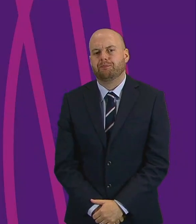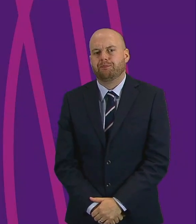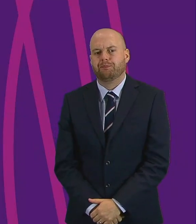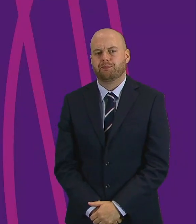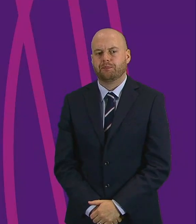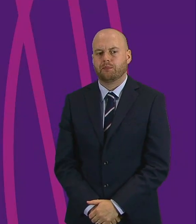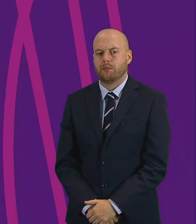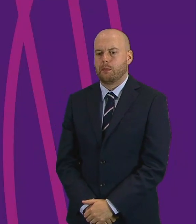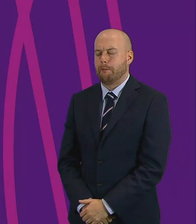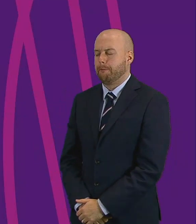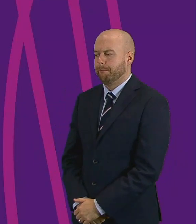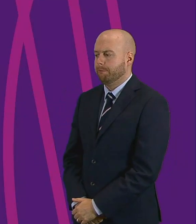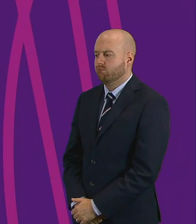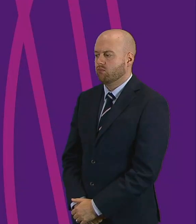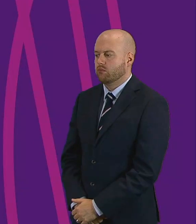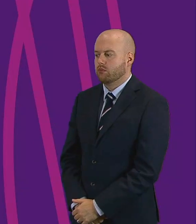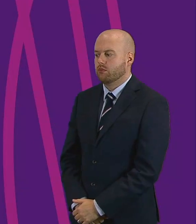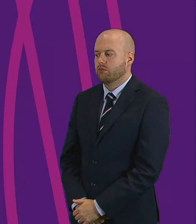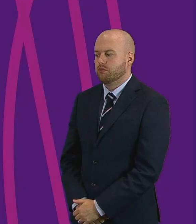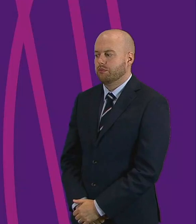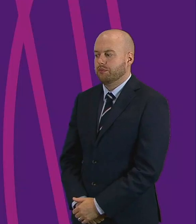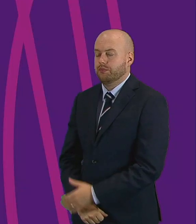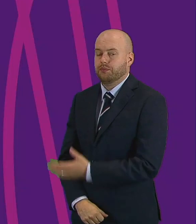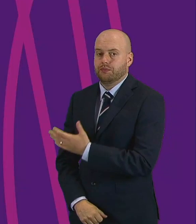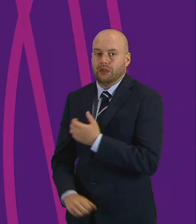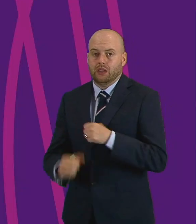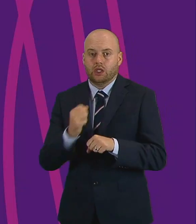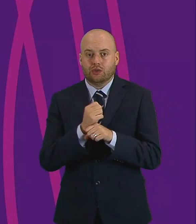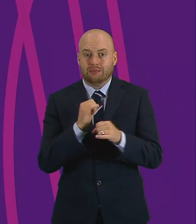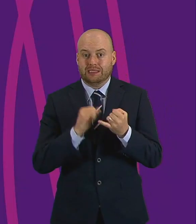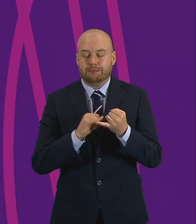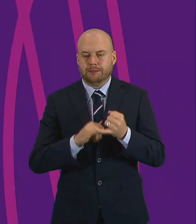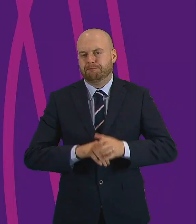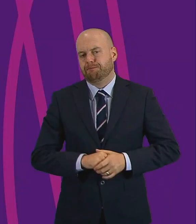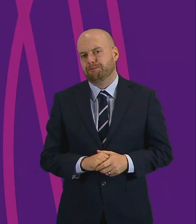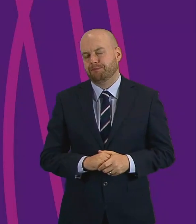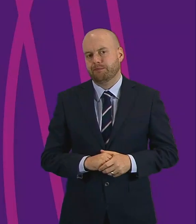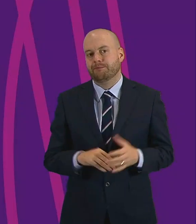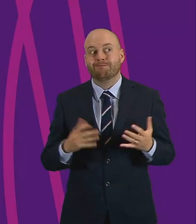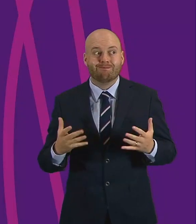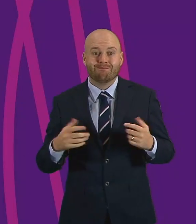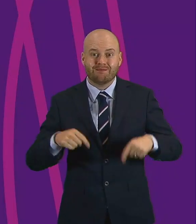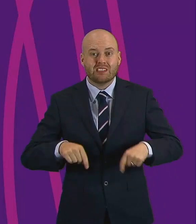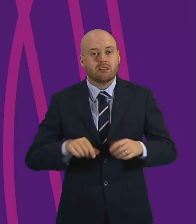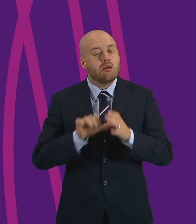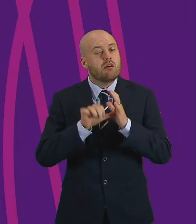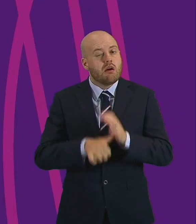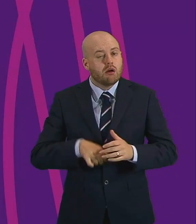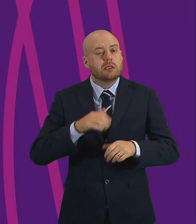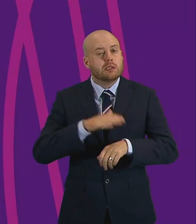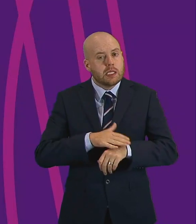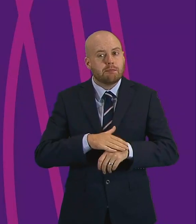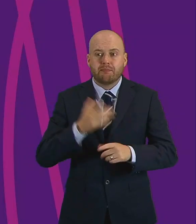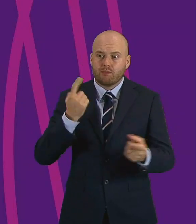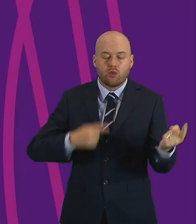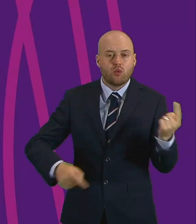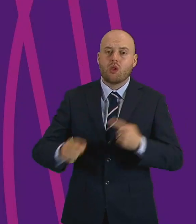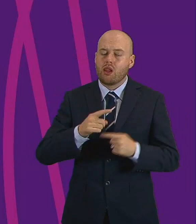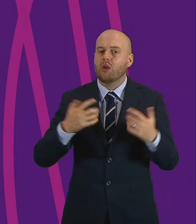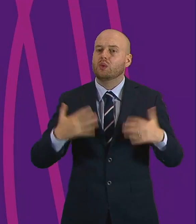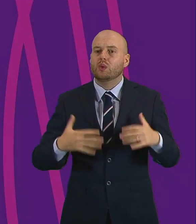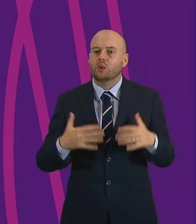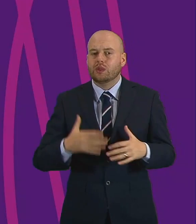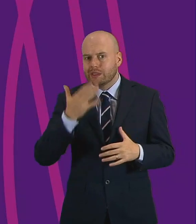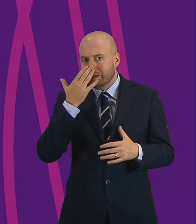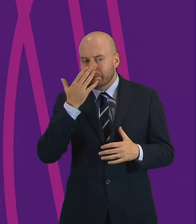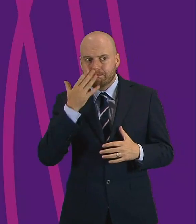Sir, these are difficult times for all of us, and the pain of lockdown is starting to bite. The downsides are becoming obvious. Now, having a